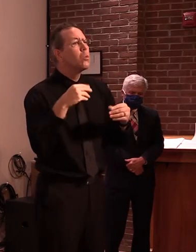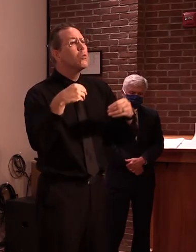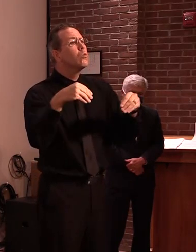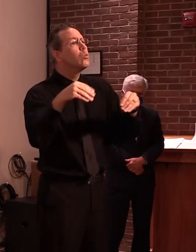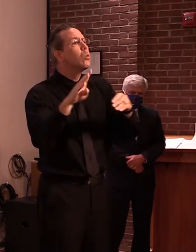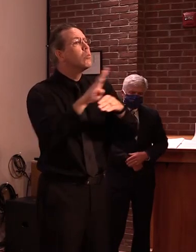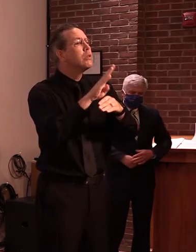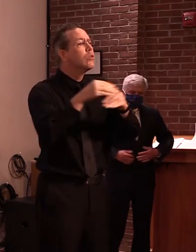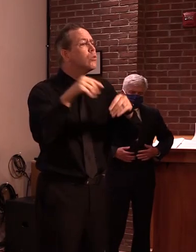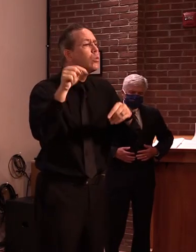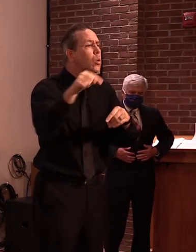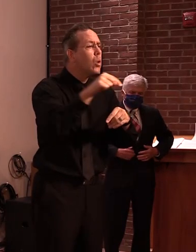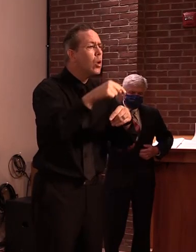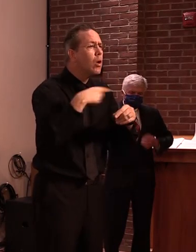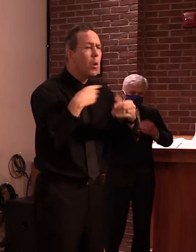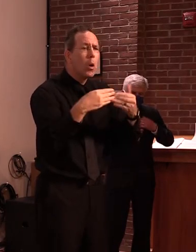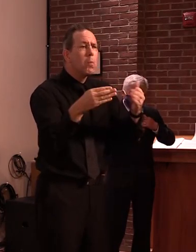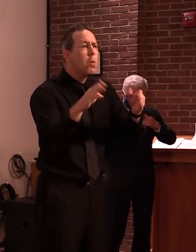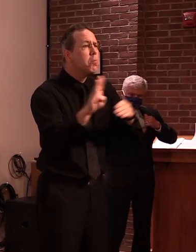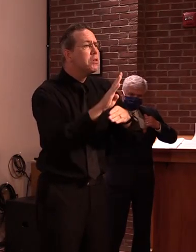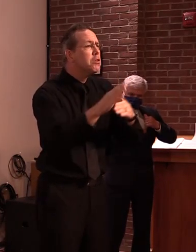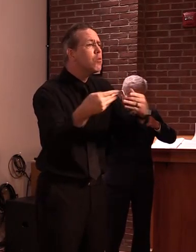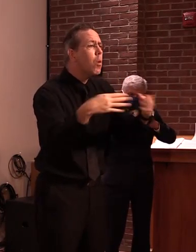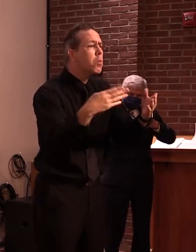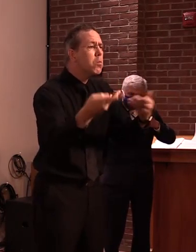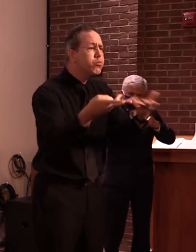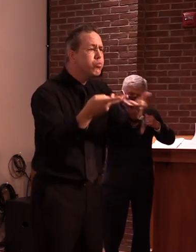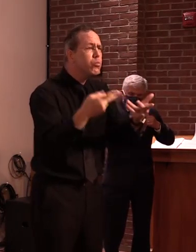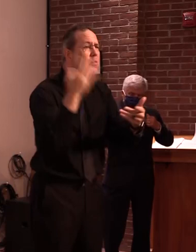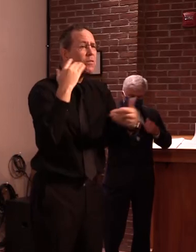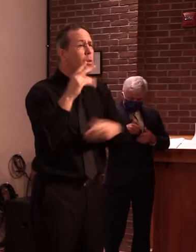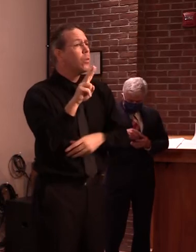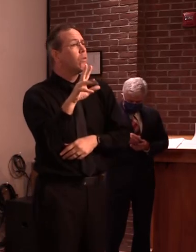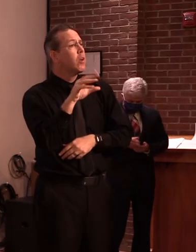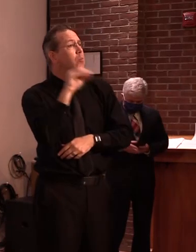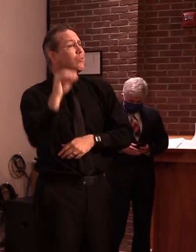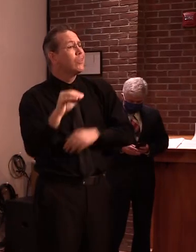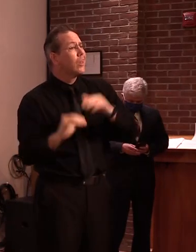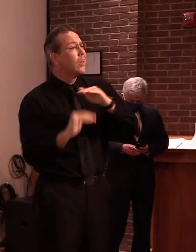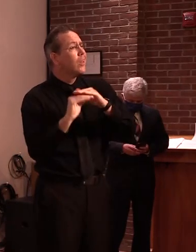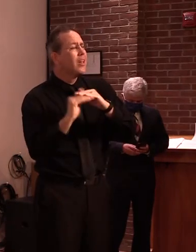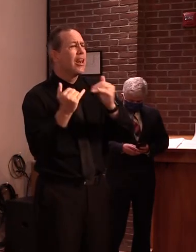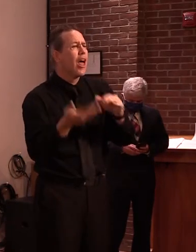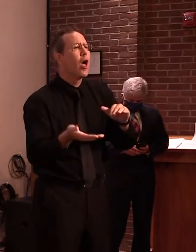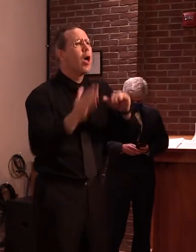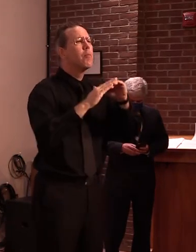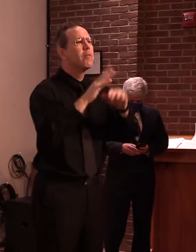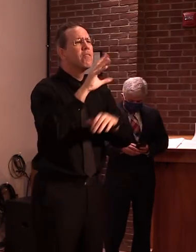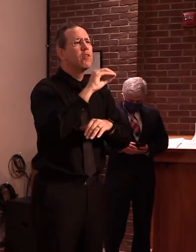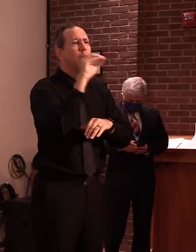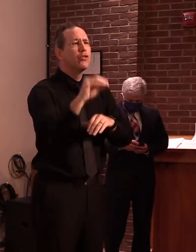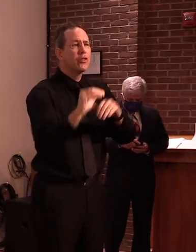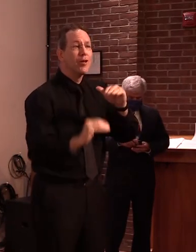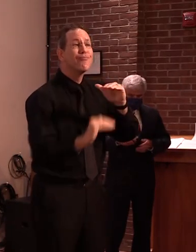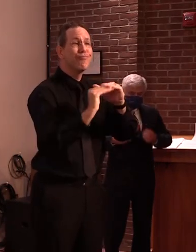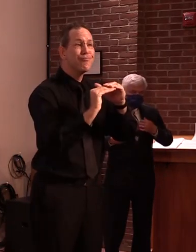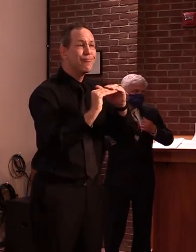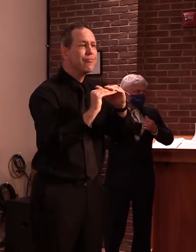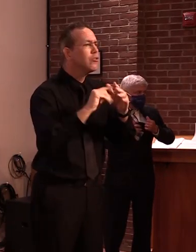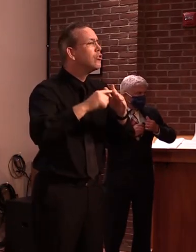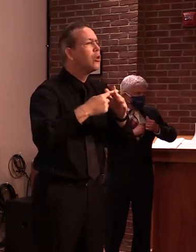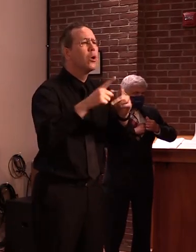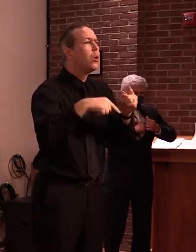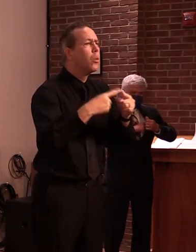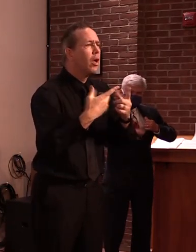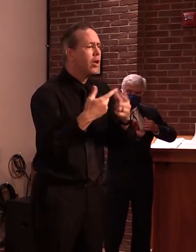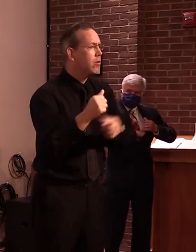from 25 to 50% beginning tomorrow, August 1st. This step will come on the